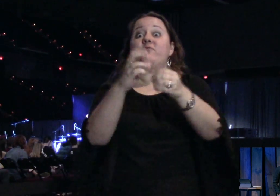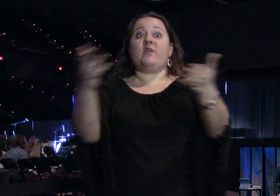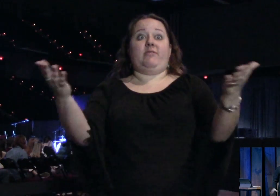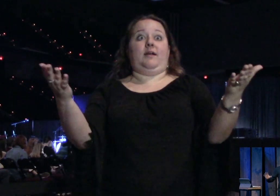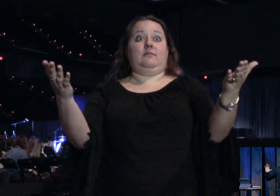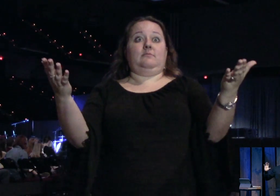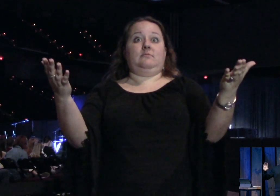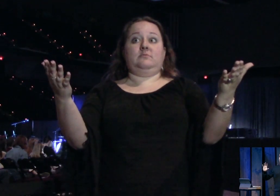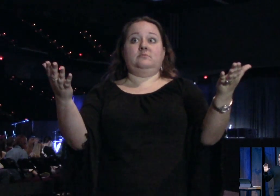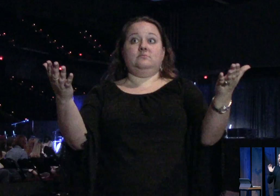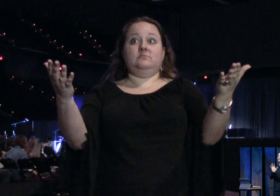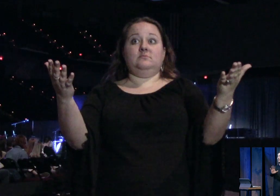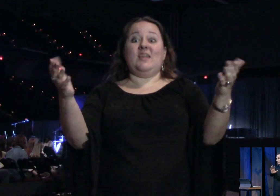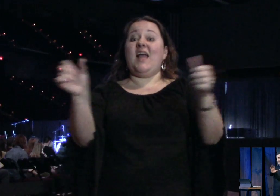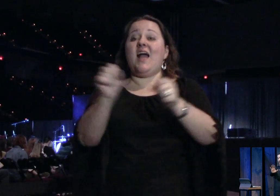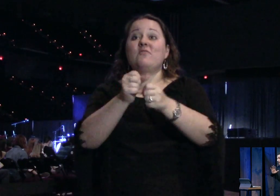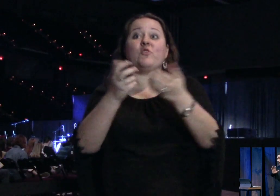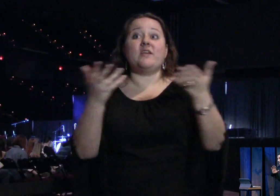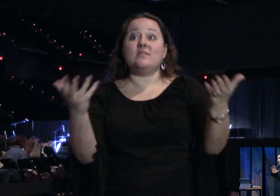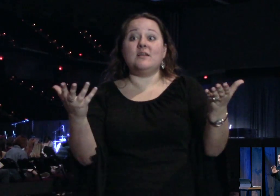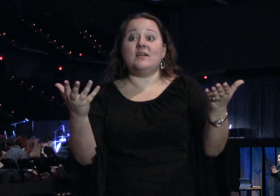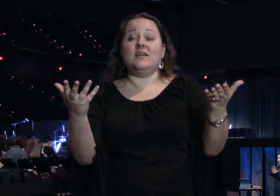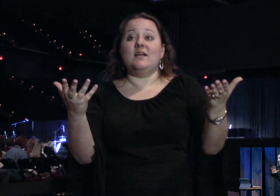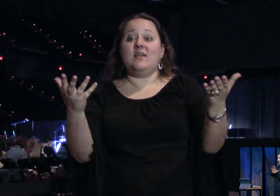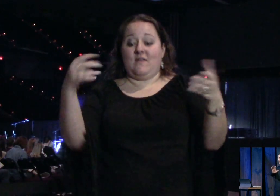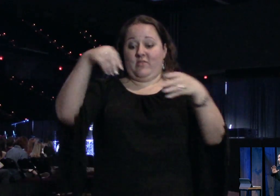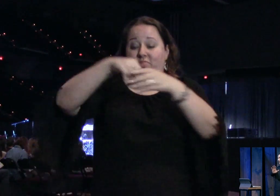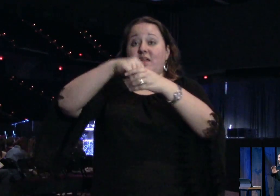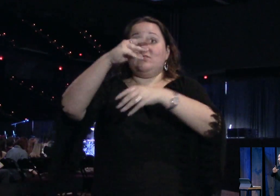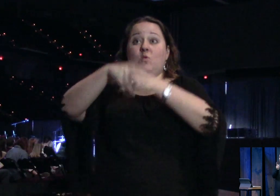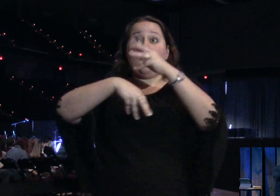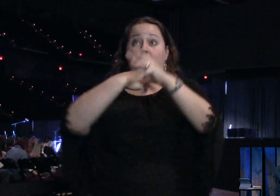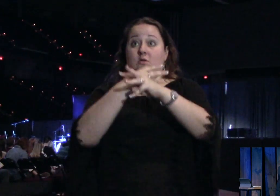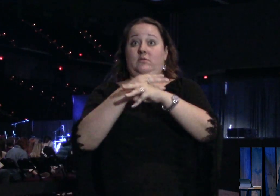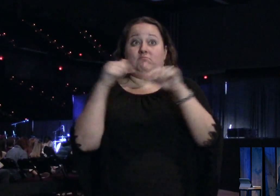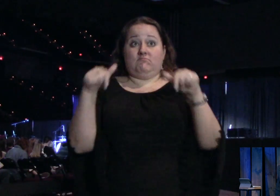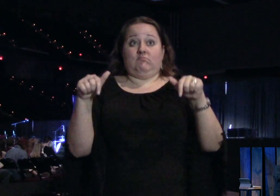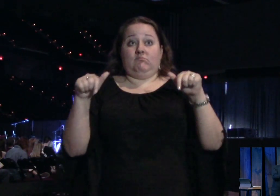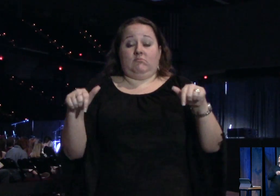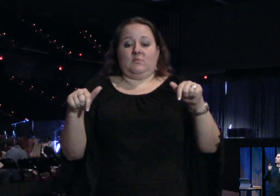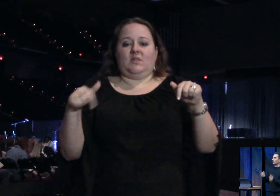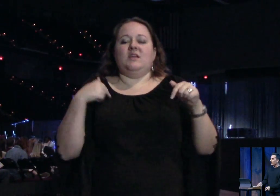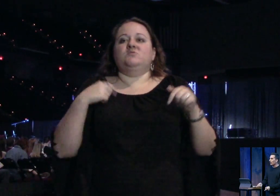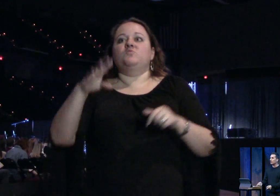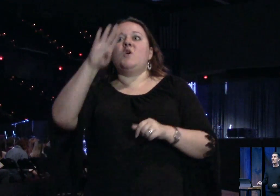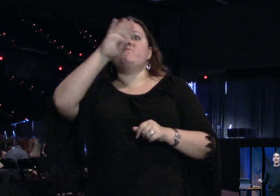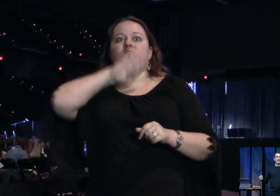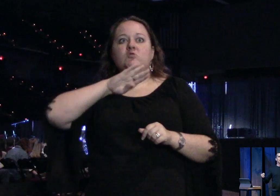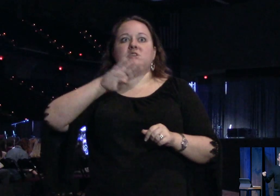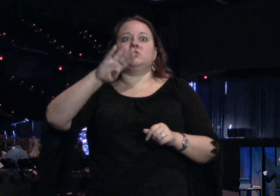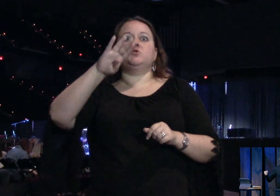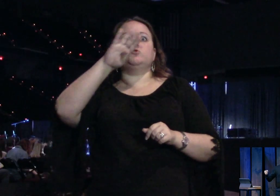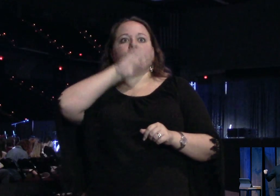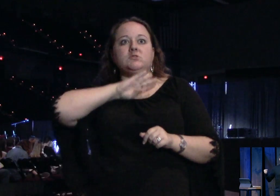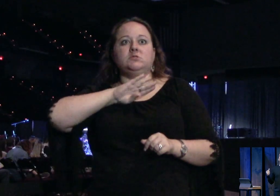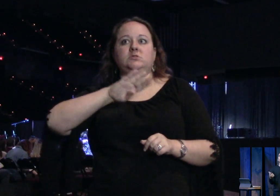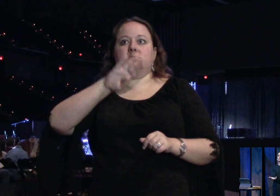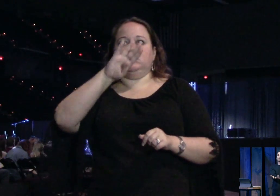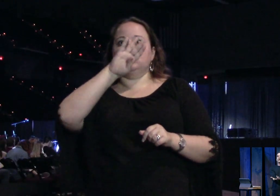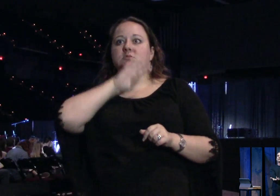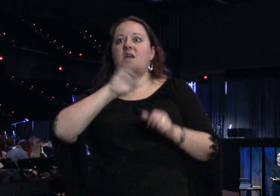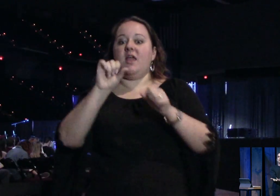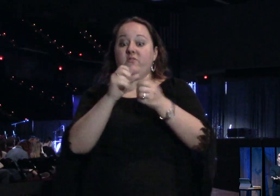is. It's everything. Everything in this world is